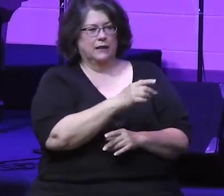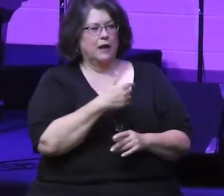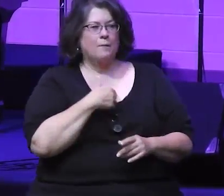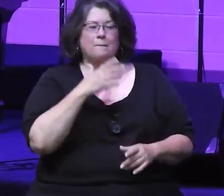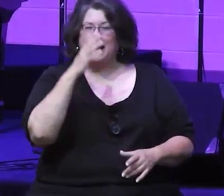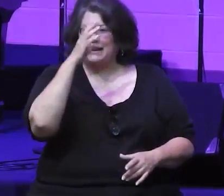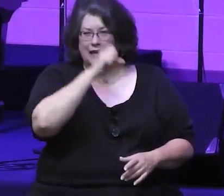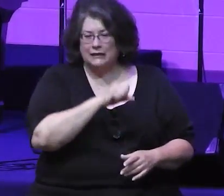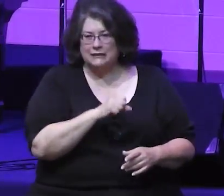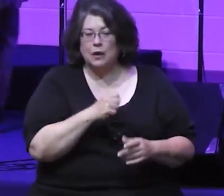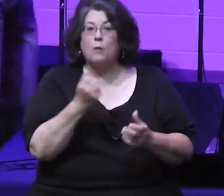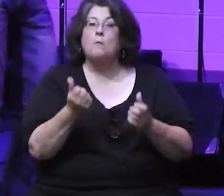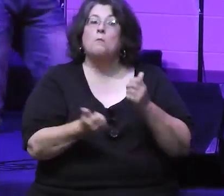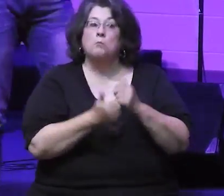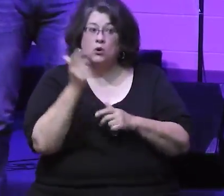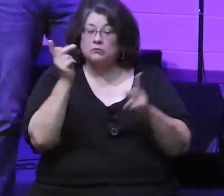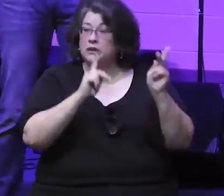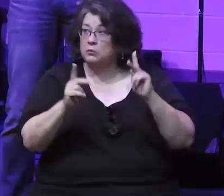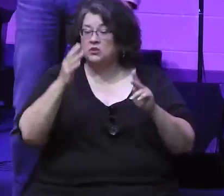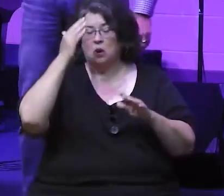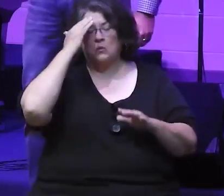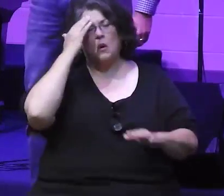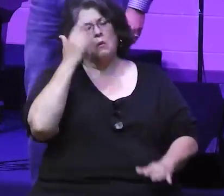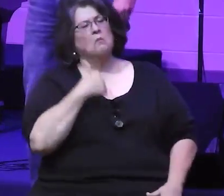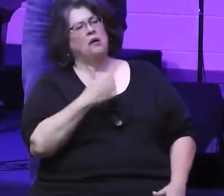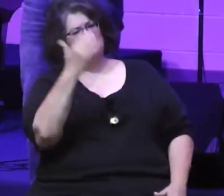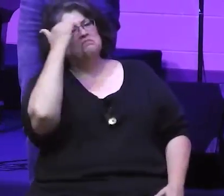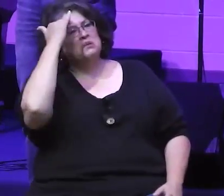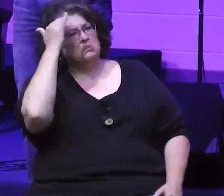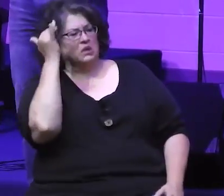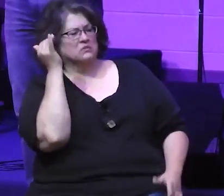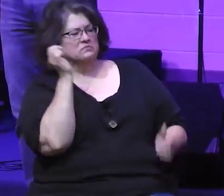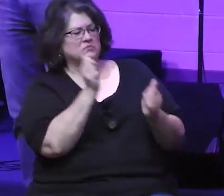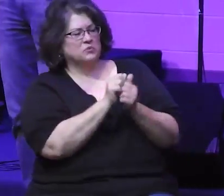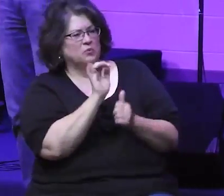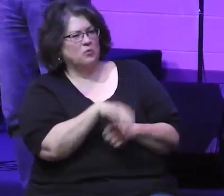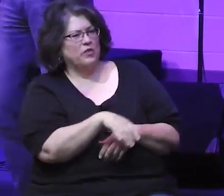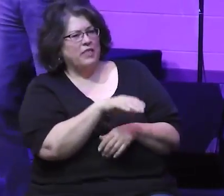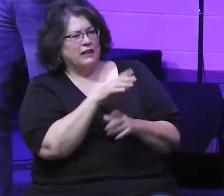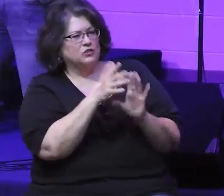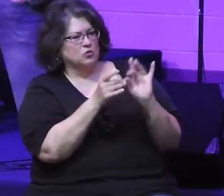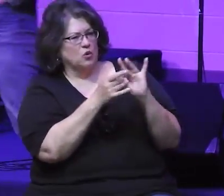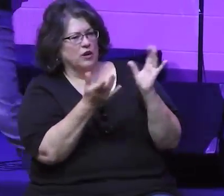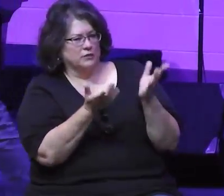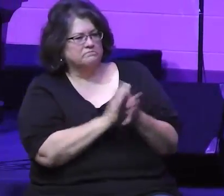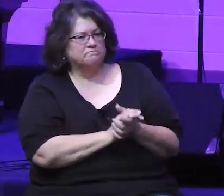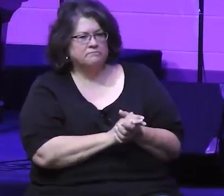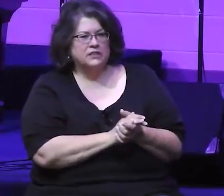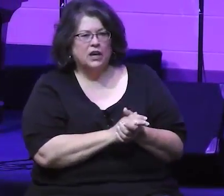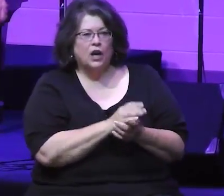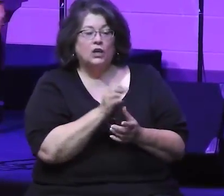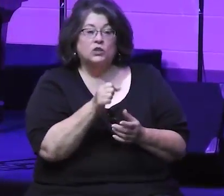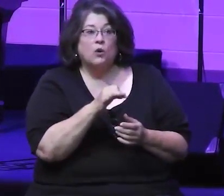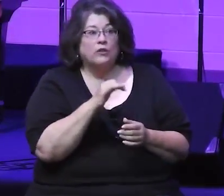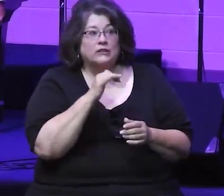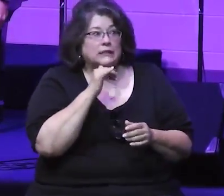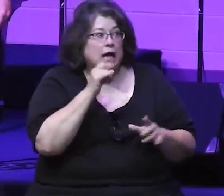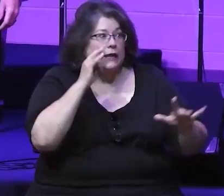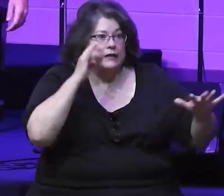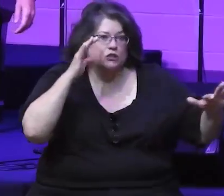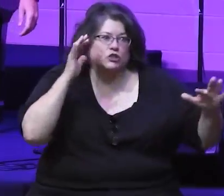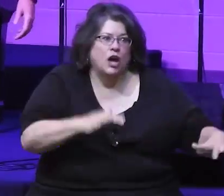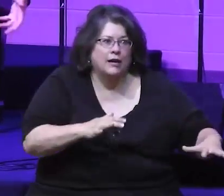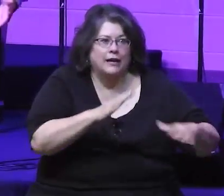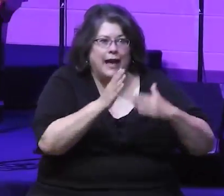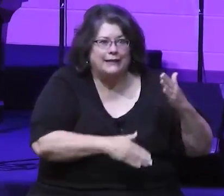is that most people would raise their hand. Most of them would say, hey, I'm pretty familiar with this. Which means there's not this really great shock ending coming at the